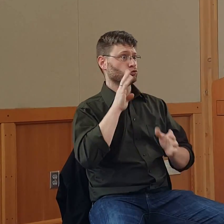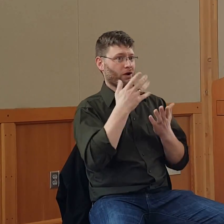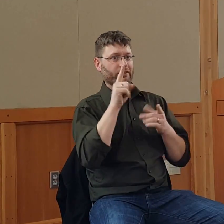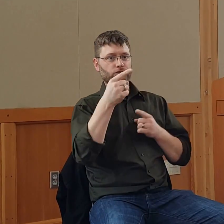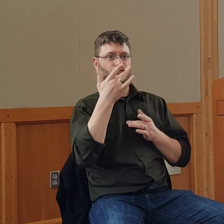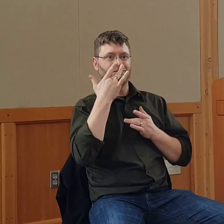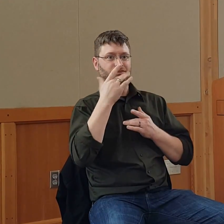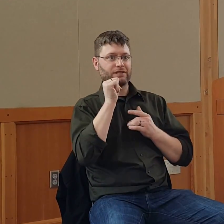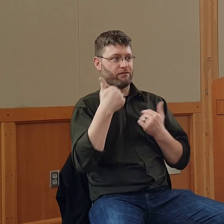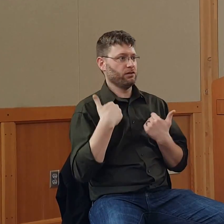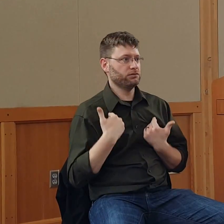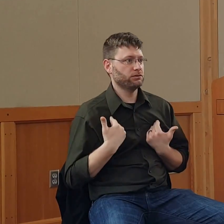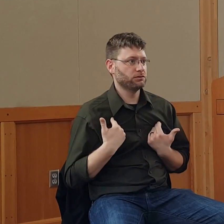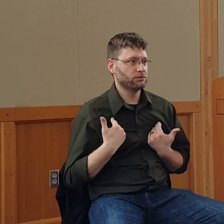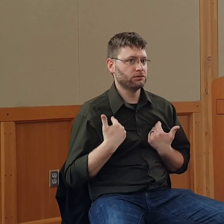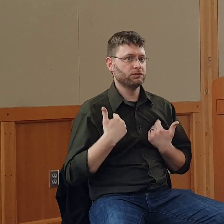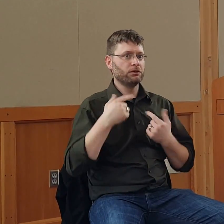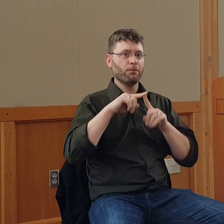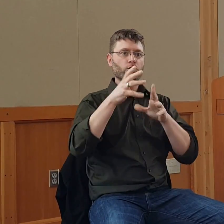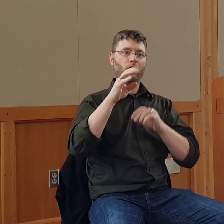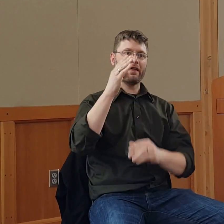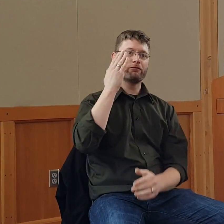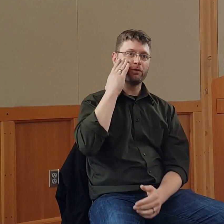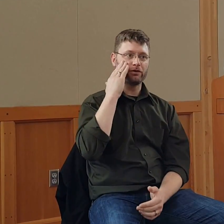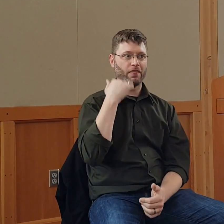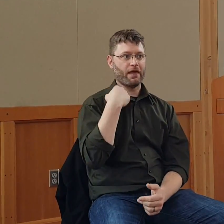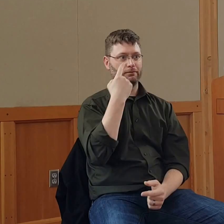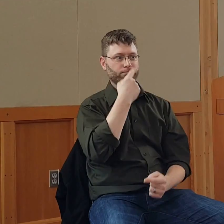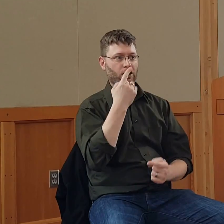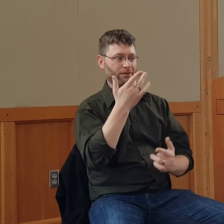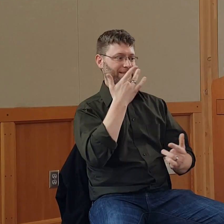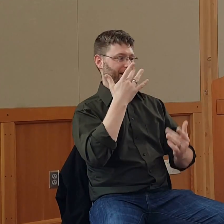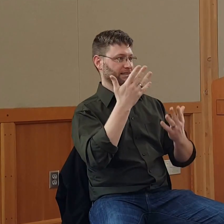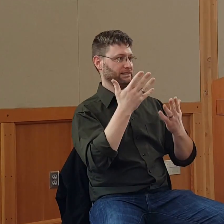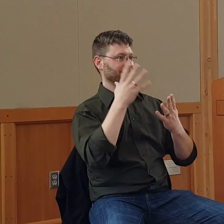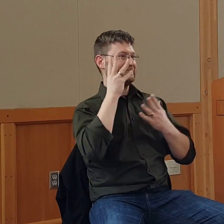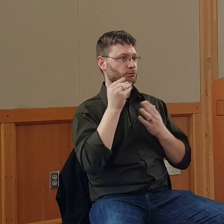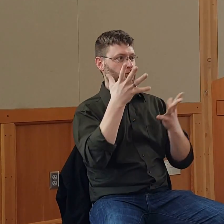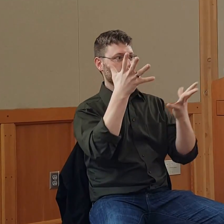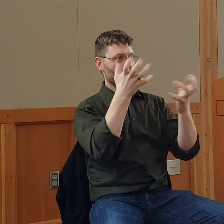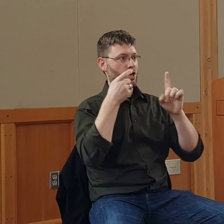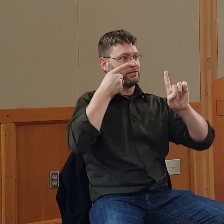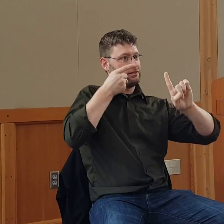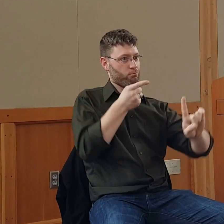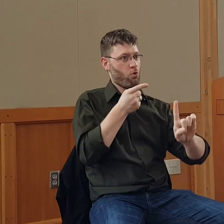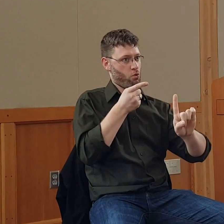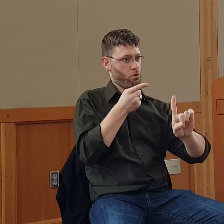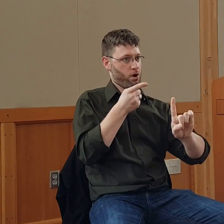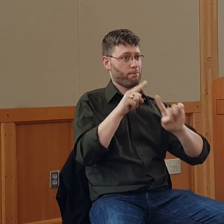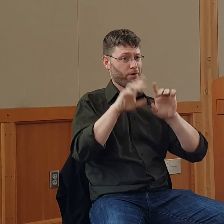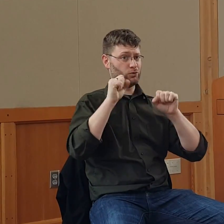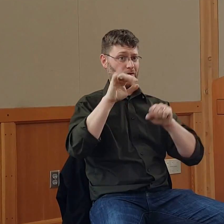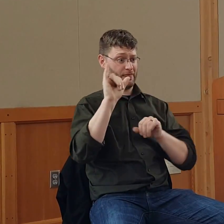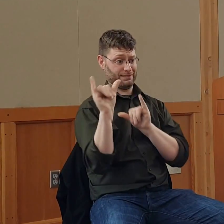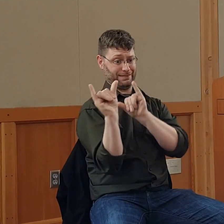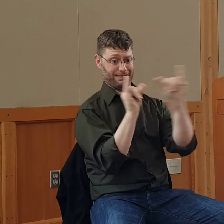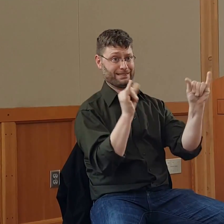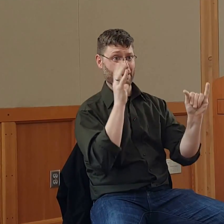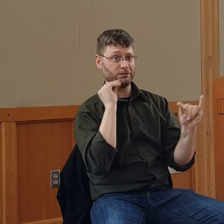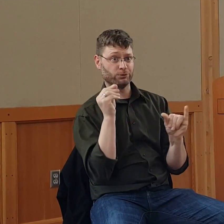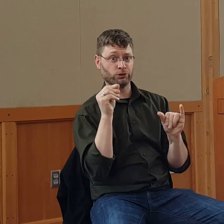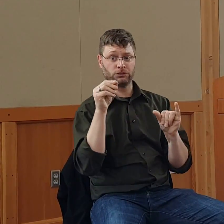that familiarity and that texture and that mouthfeel. Does that make sense? There are just so many ways to obviously get that. It could be from